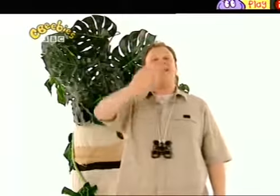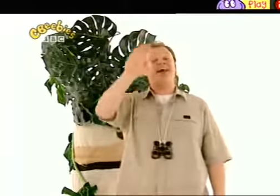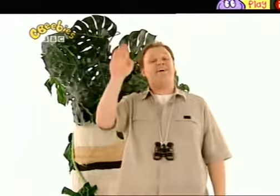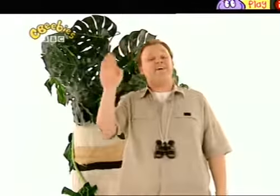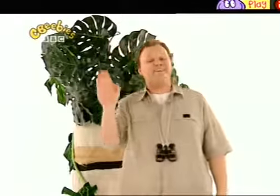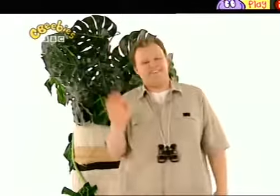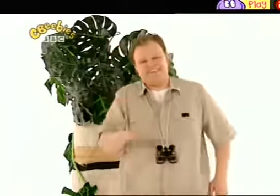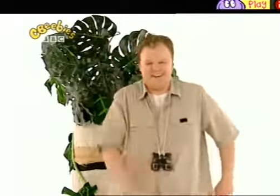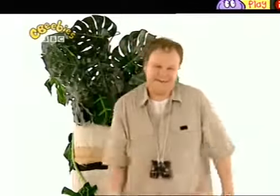hello,